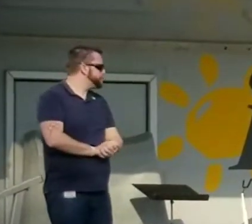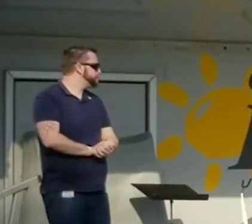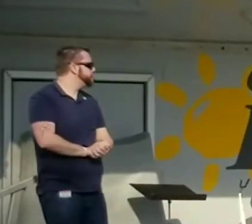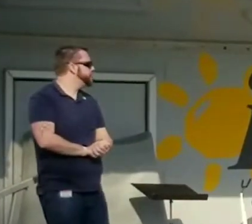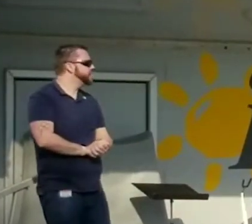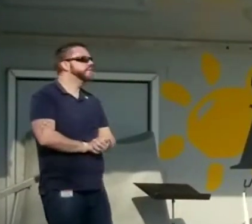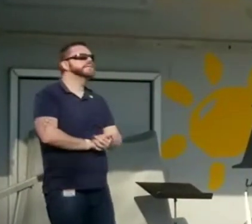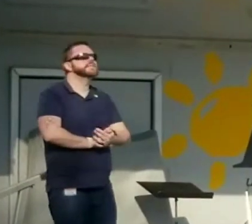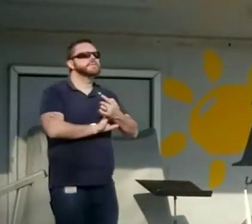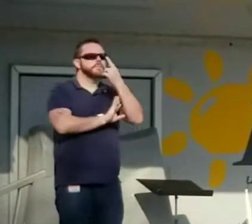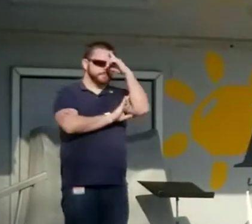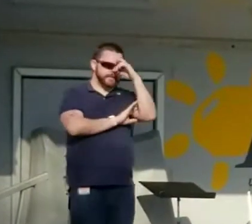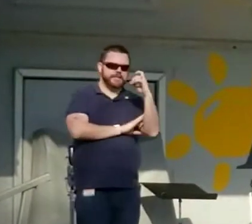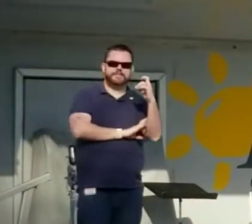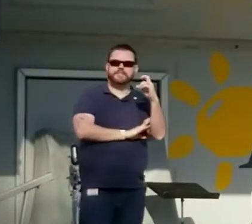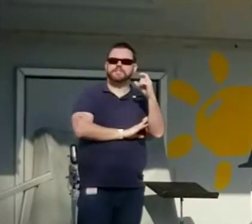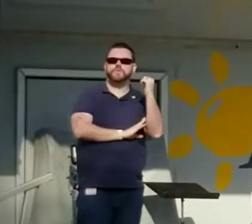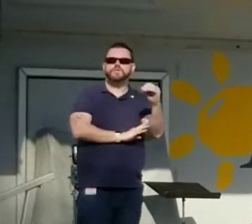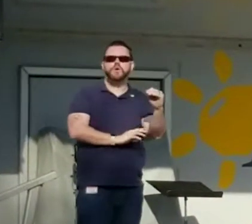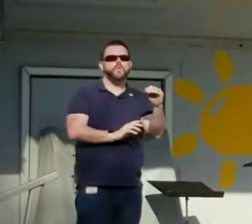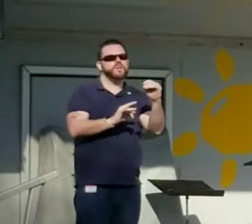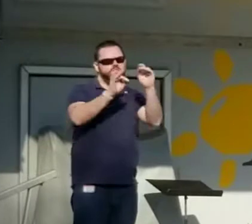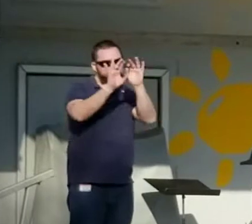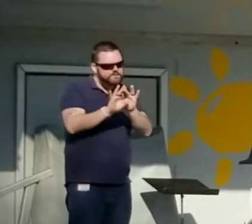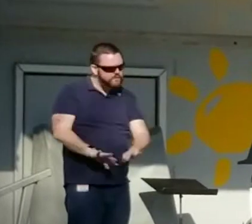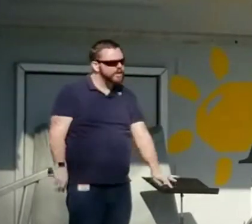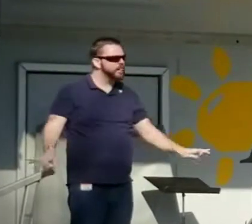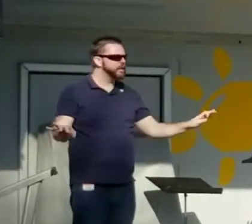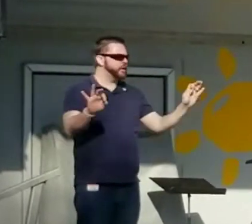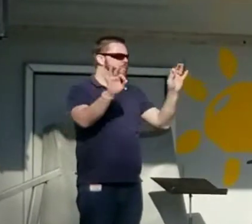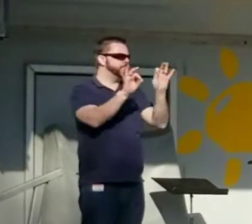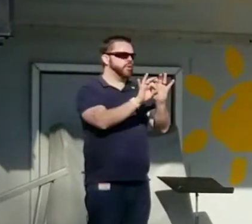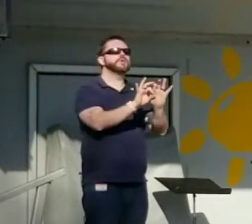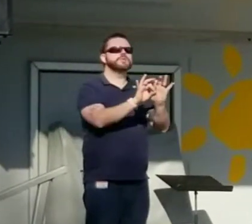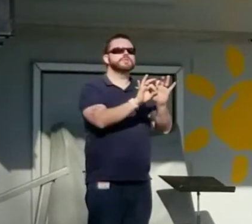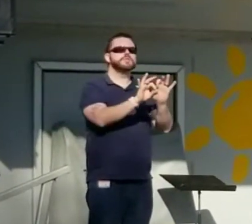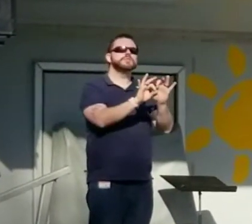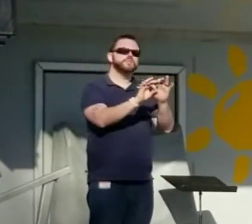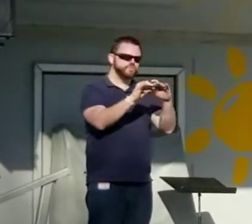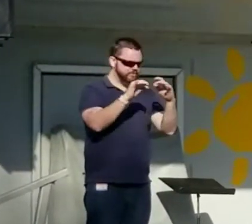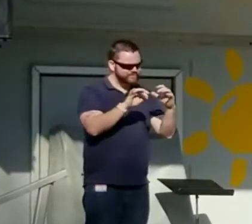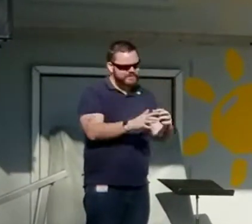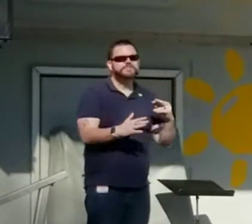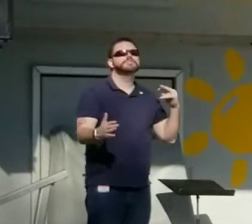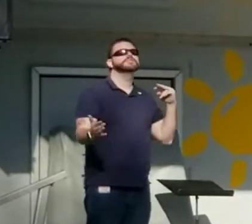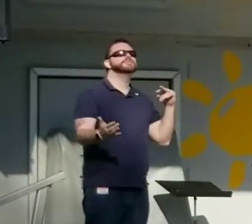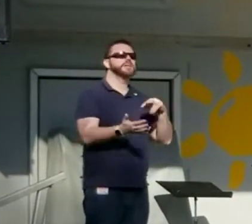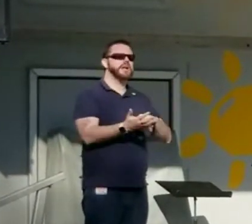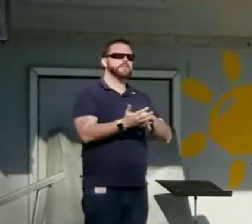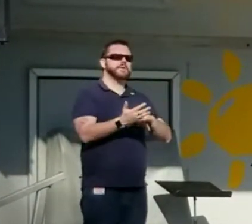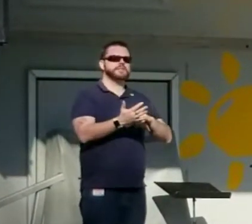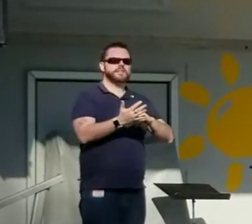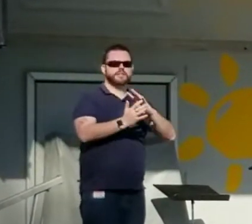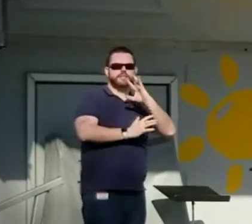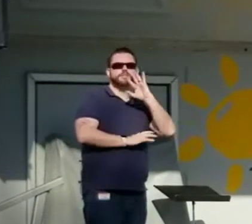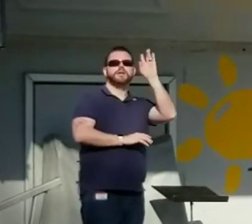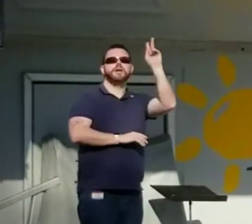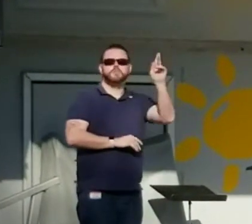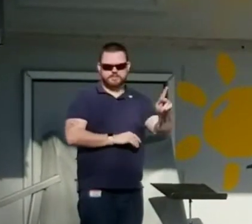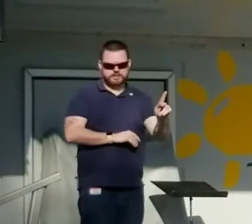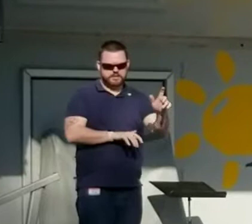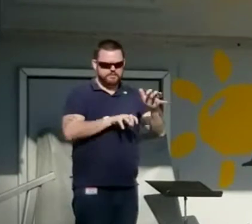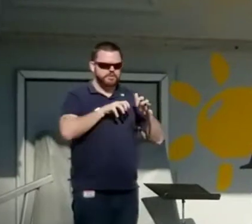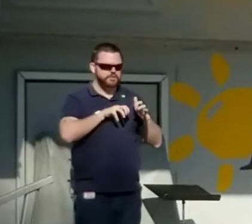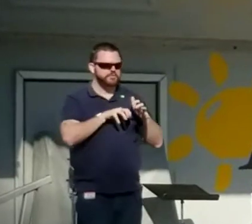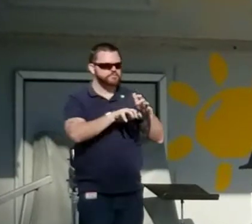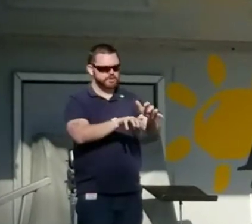It is because it is so vitally important that we stand up and speak up and